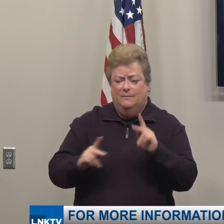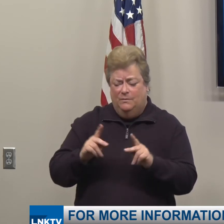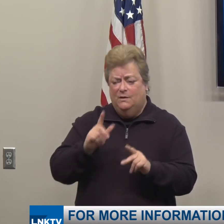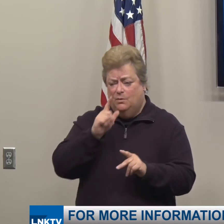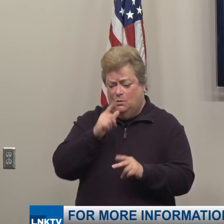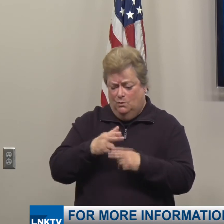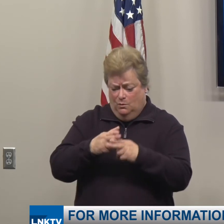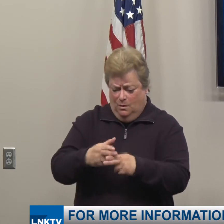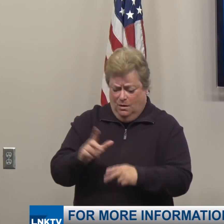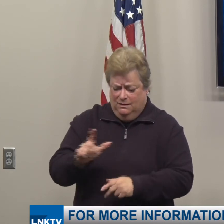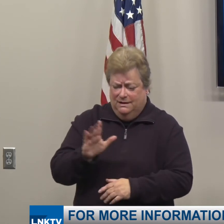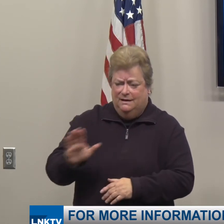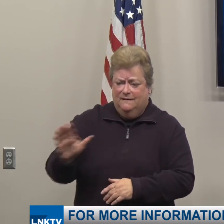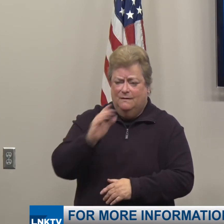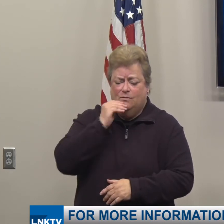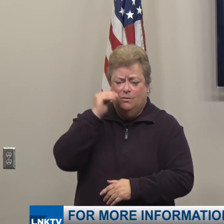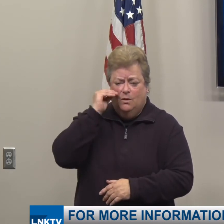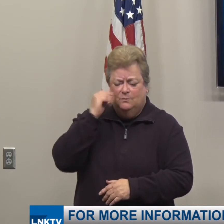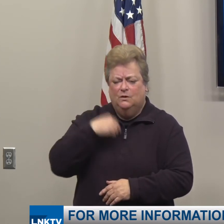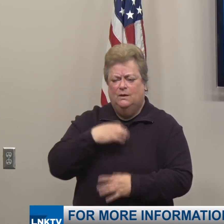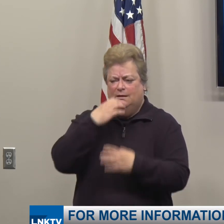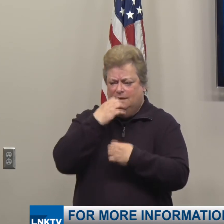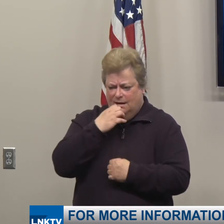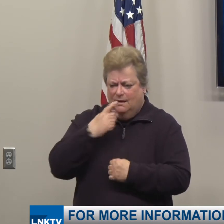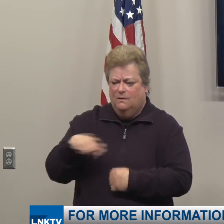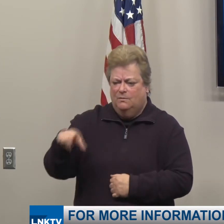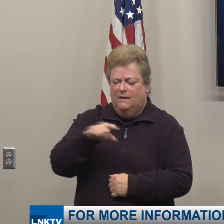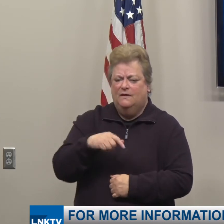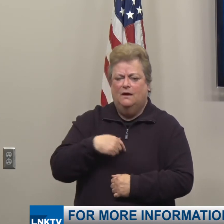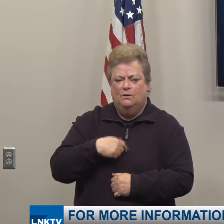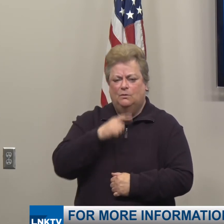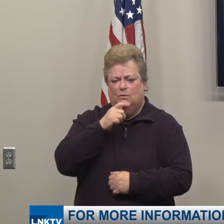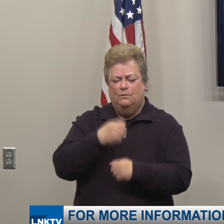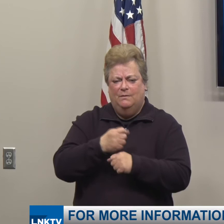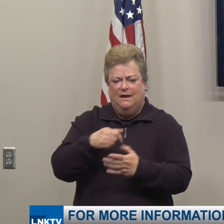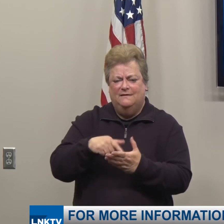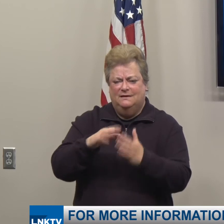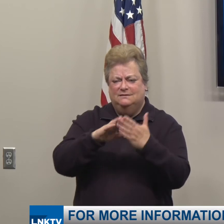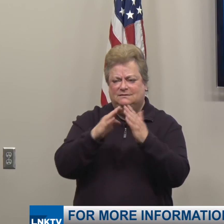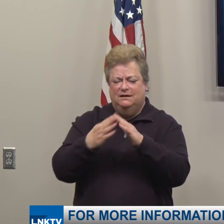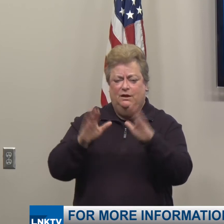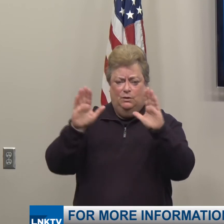home, people we care deeply about, and people who make this city great.